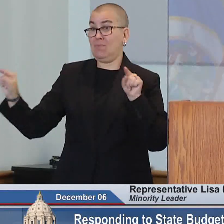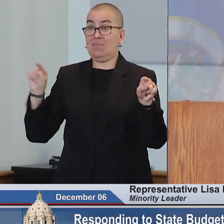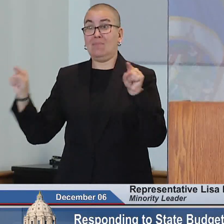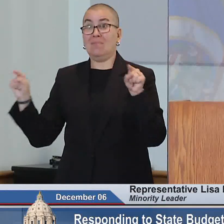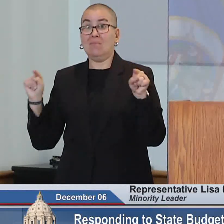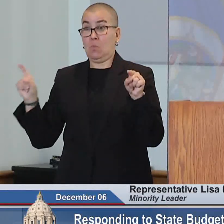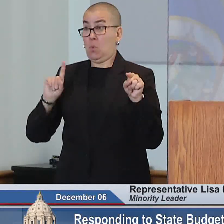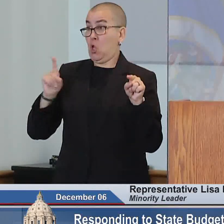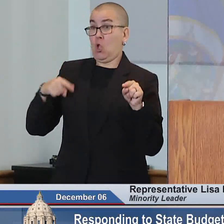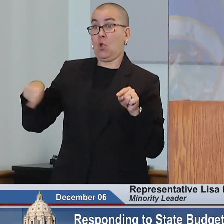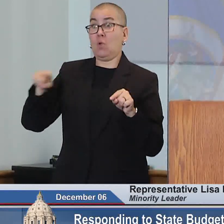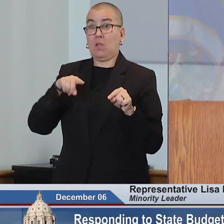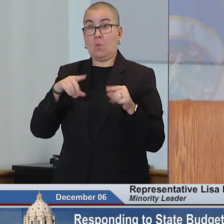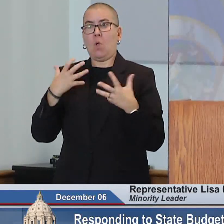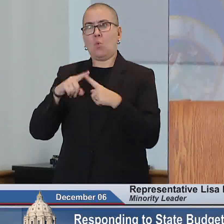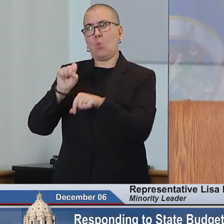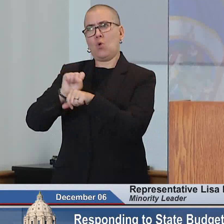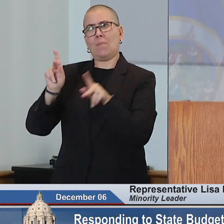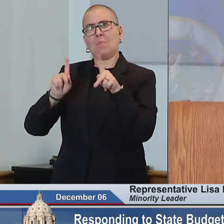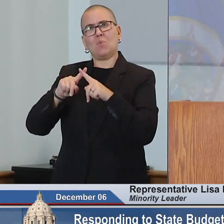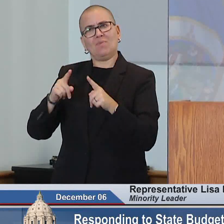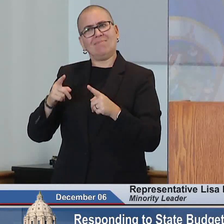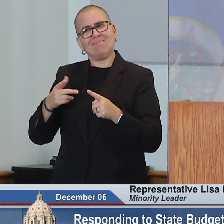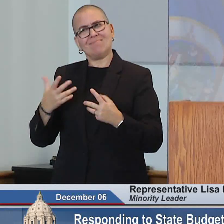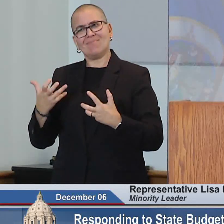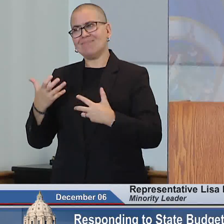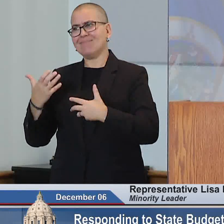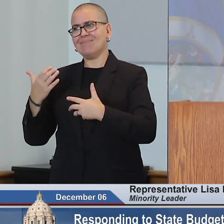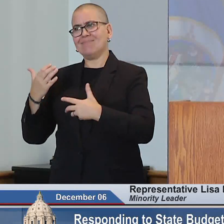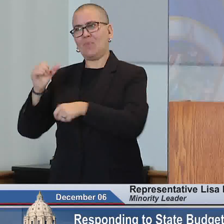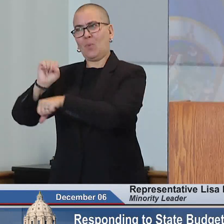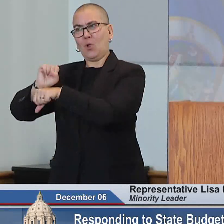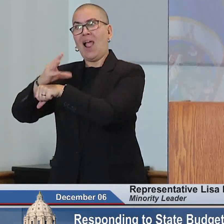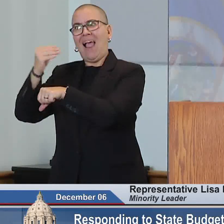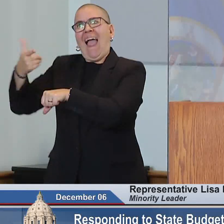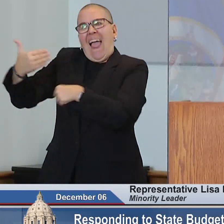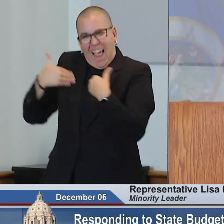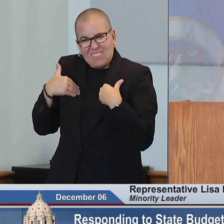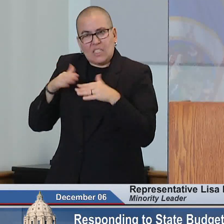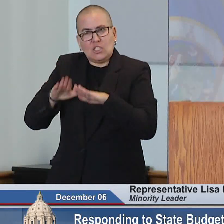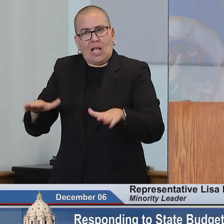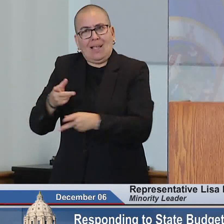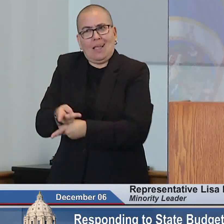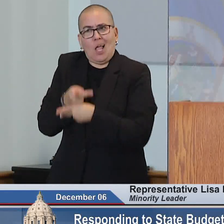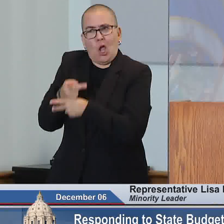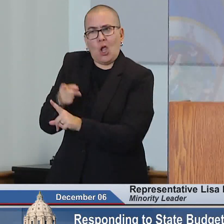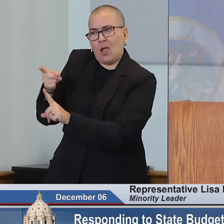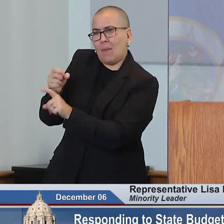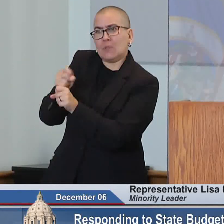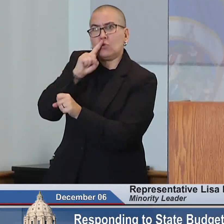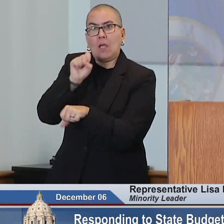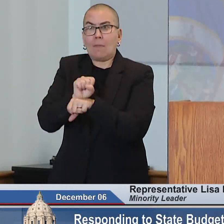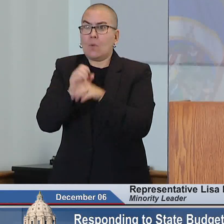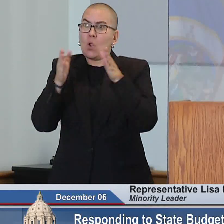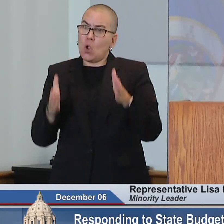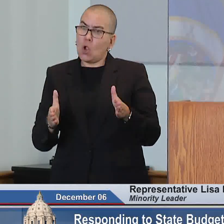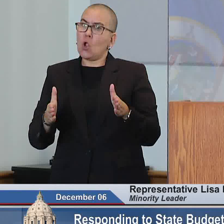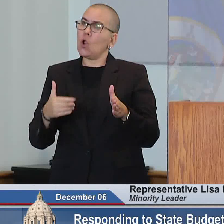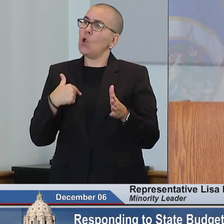making sure that they have child care as needed, that our employees can find housing and transportation